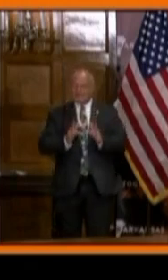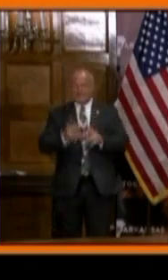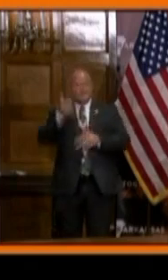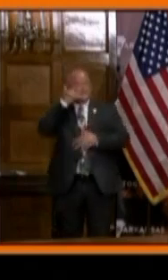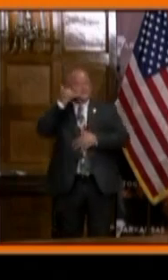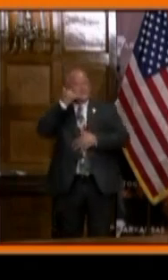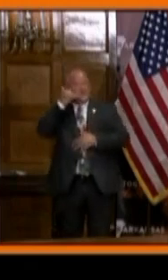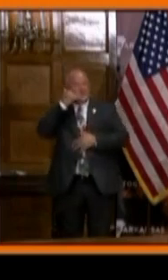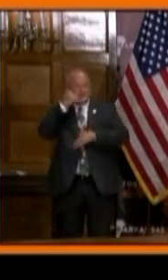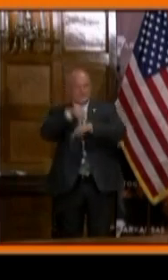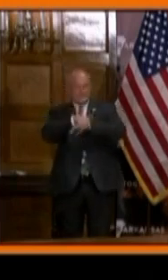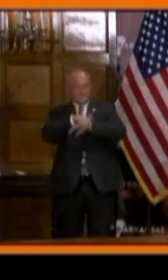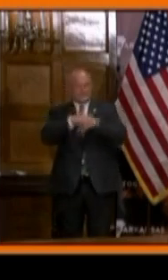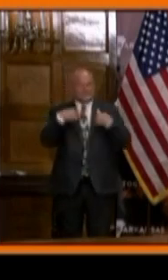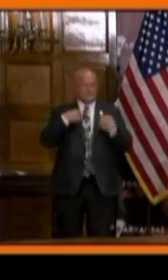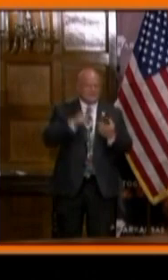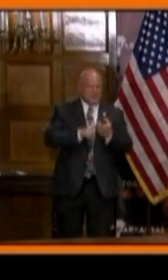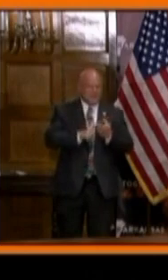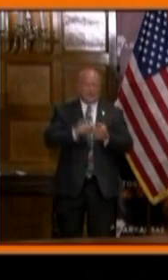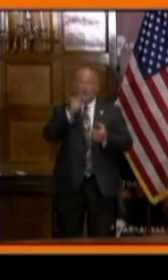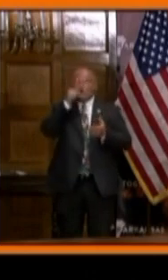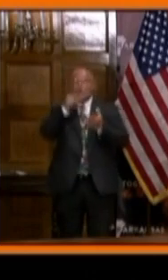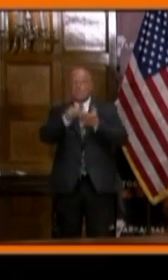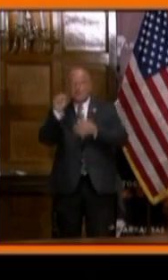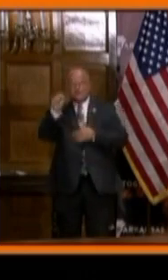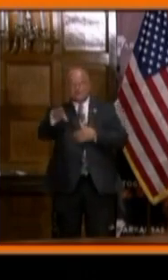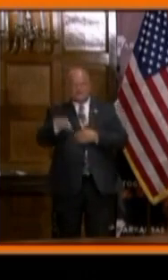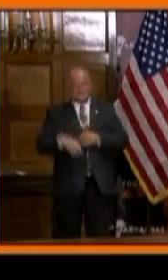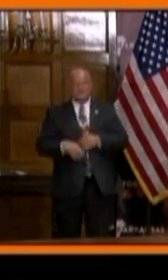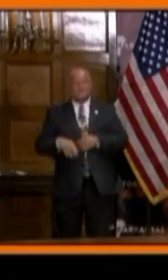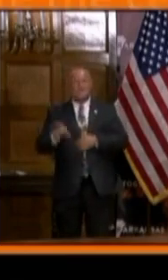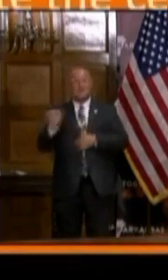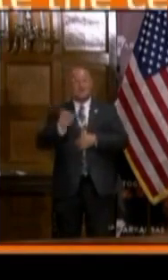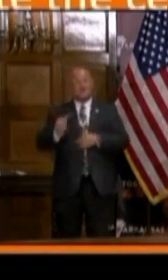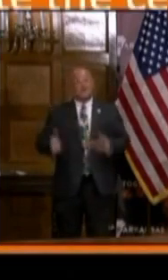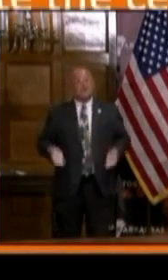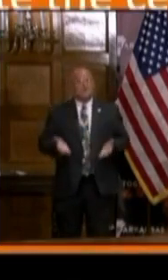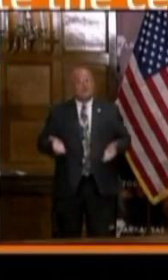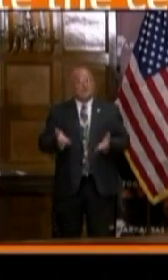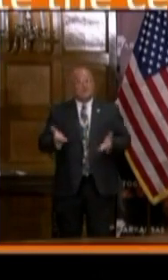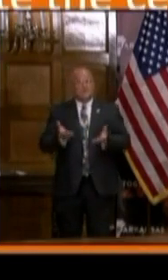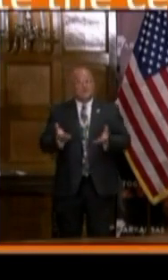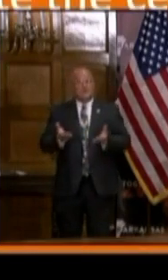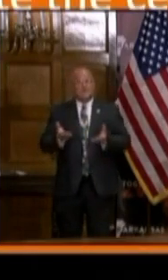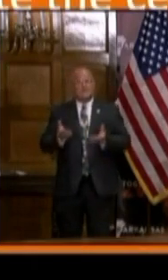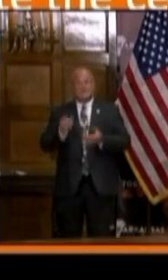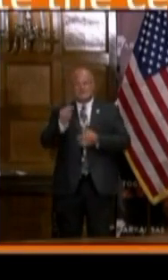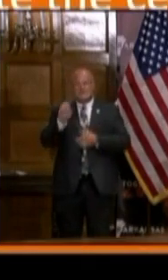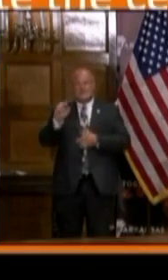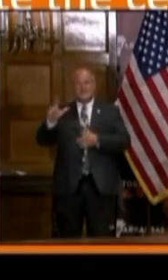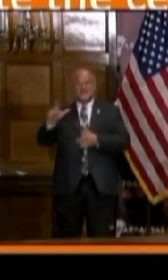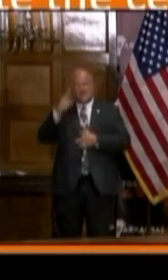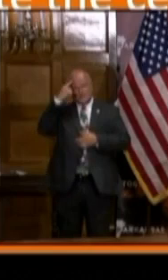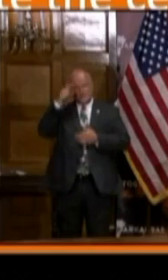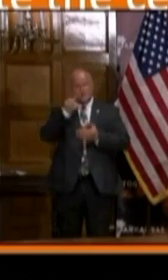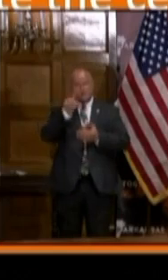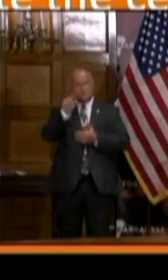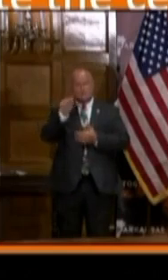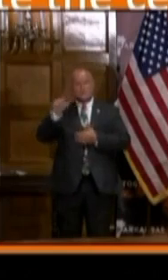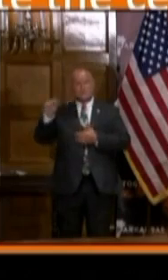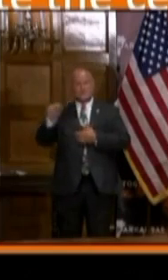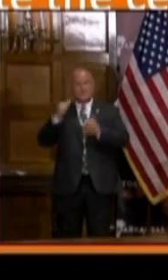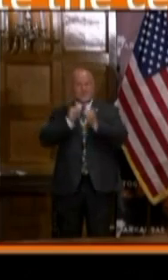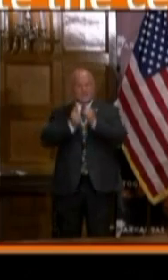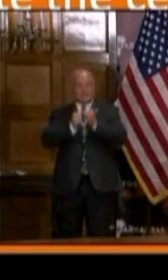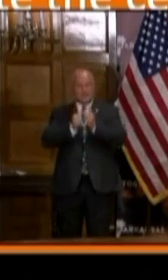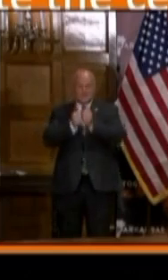by phone in English or Spanish, or by mail. We are also encouraging the Tell 2420 campaign, where you